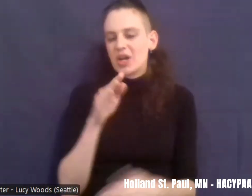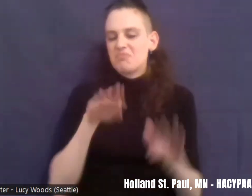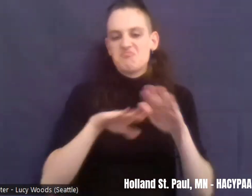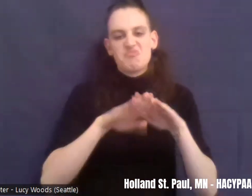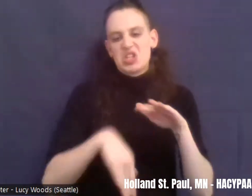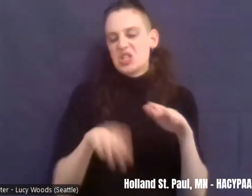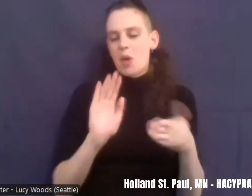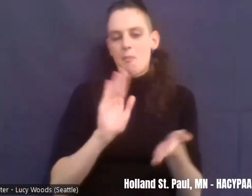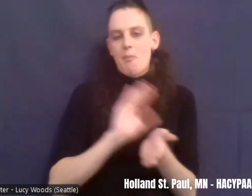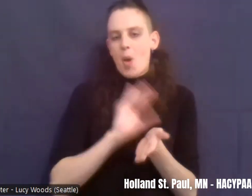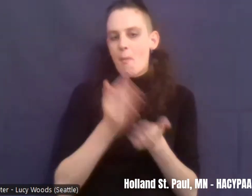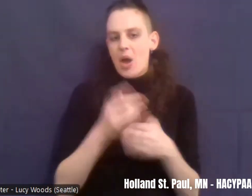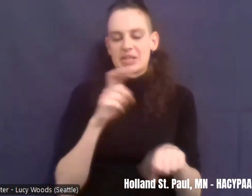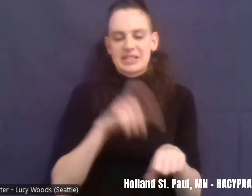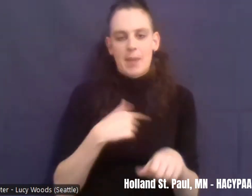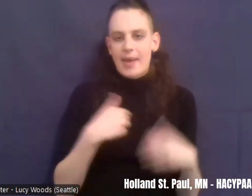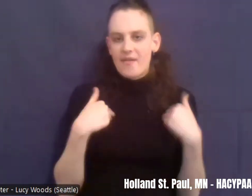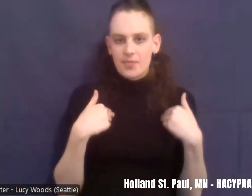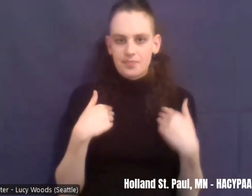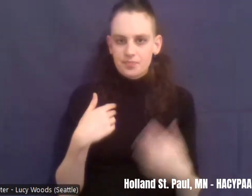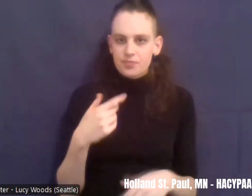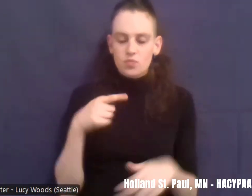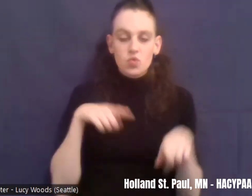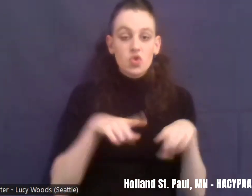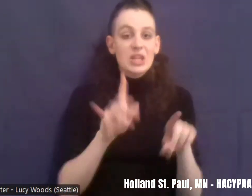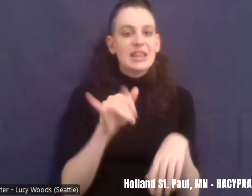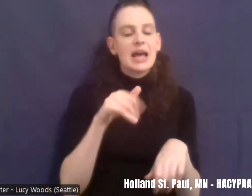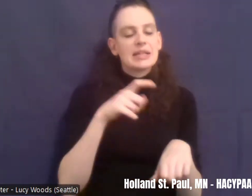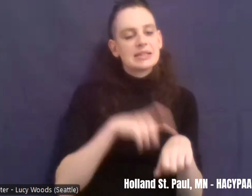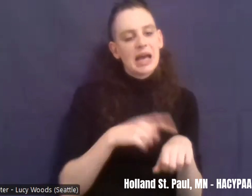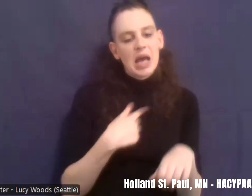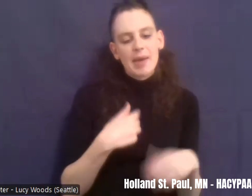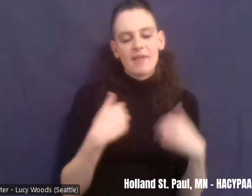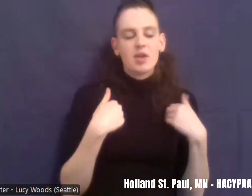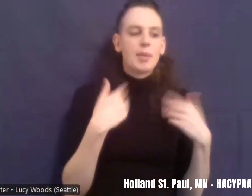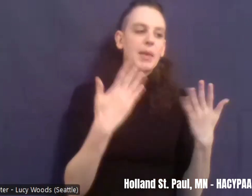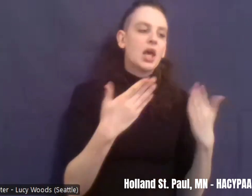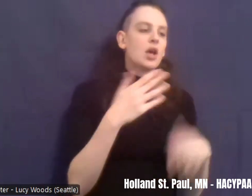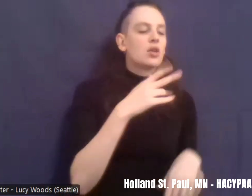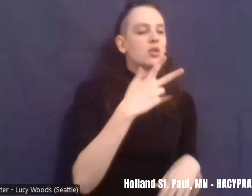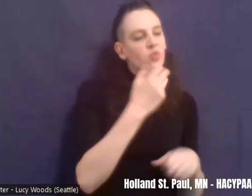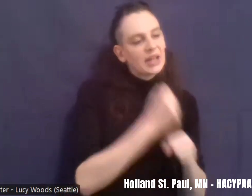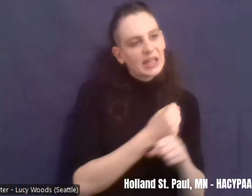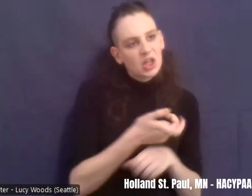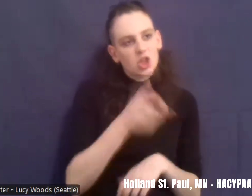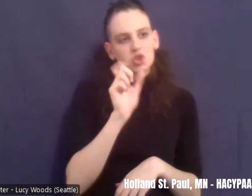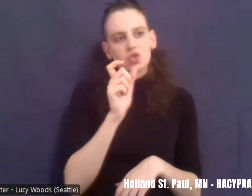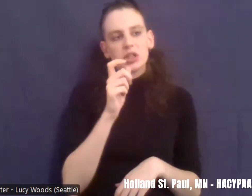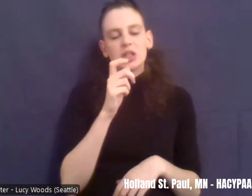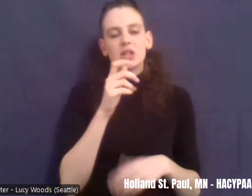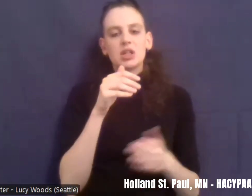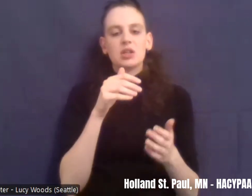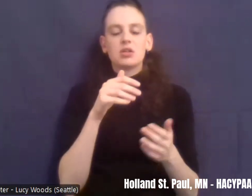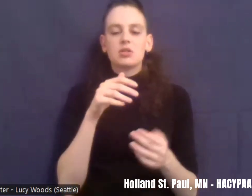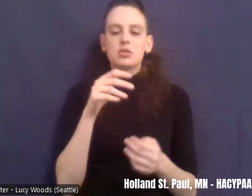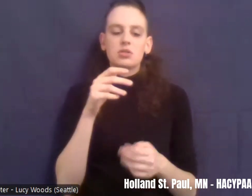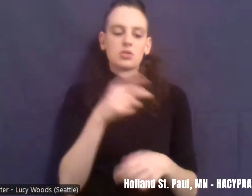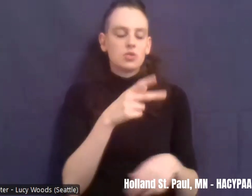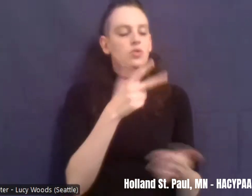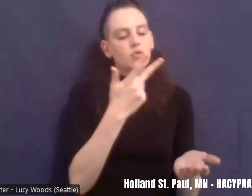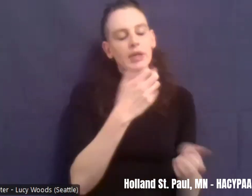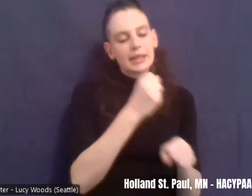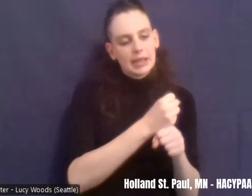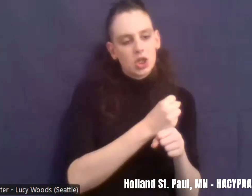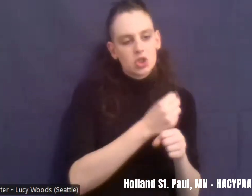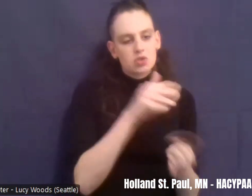during that 6 year cycle, like I would get like 3 years and drank, 2 years and drank. And then this last time I like drank after like a year, and it just